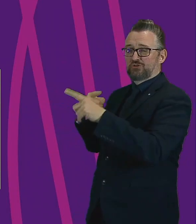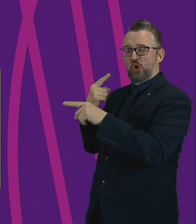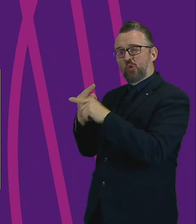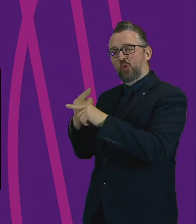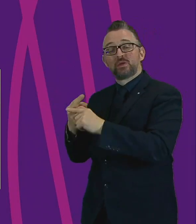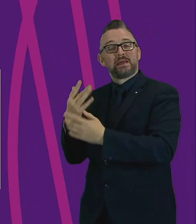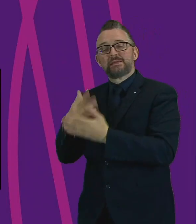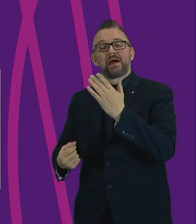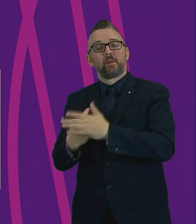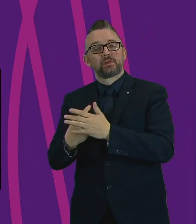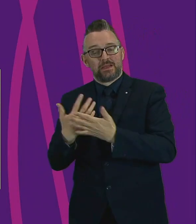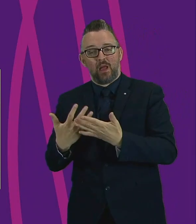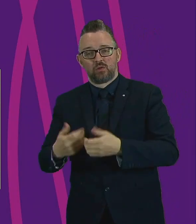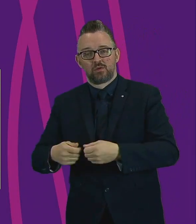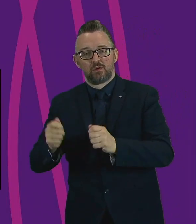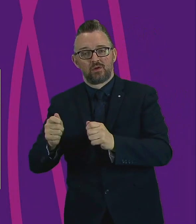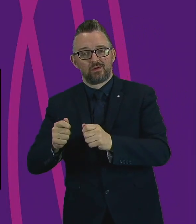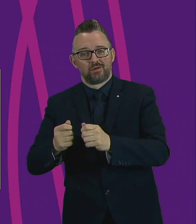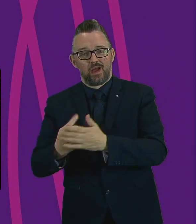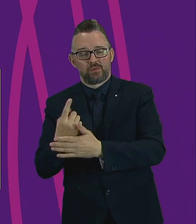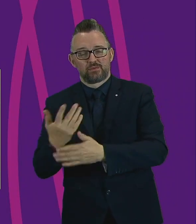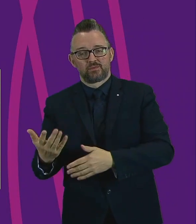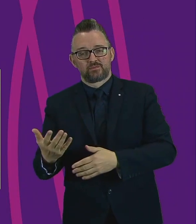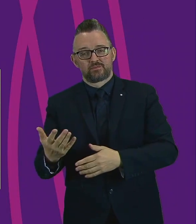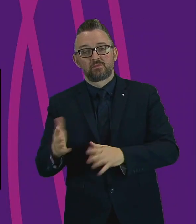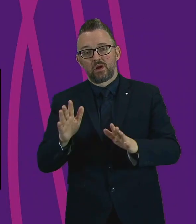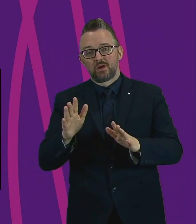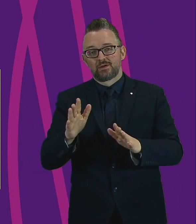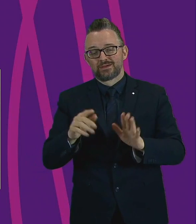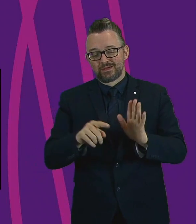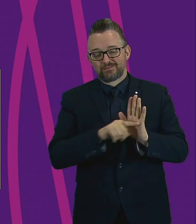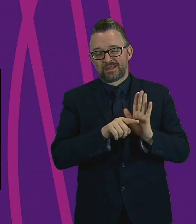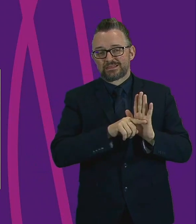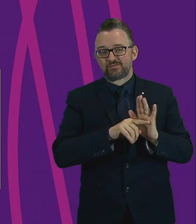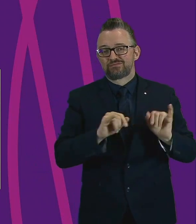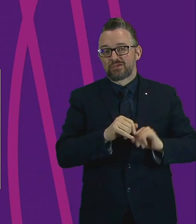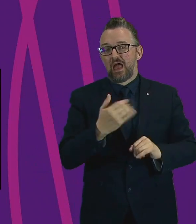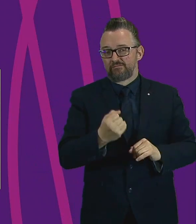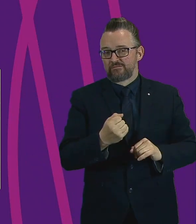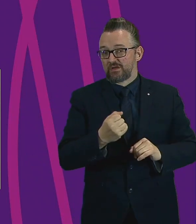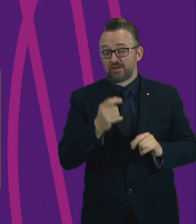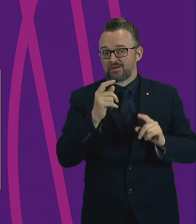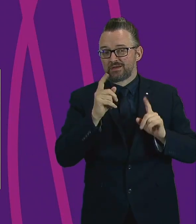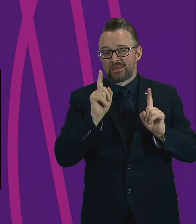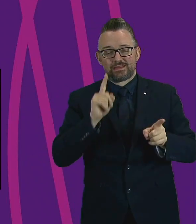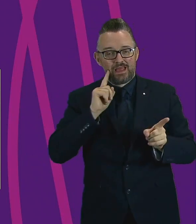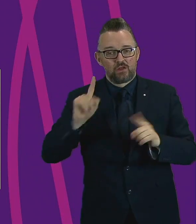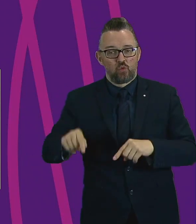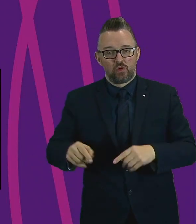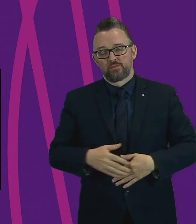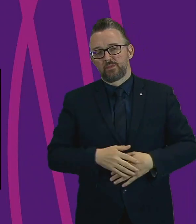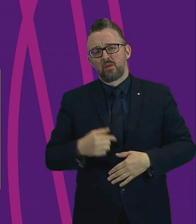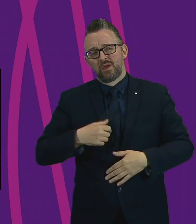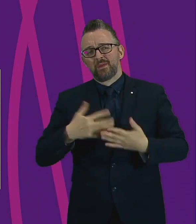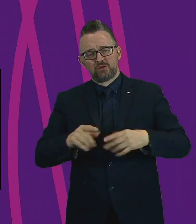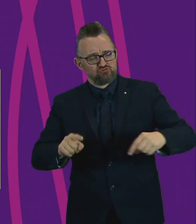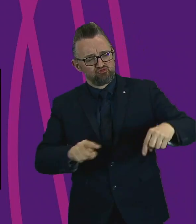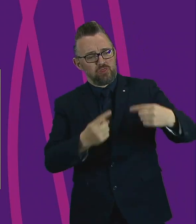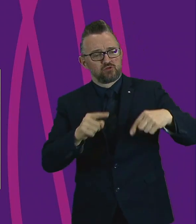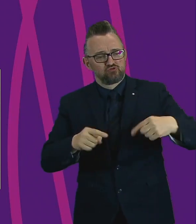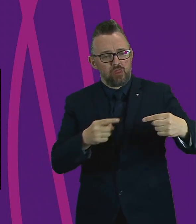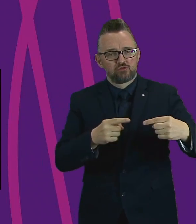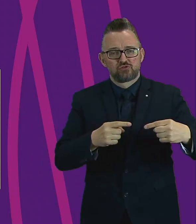mainstream. We cannot, however, overlook the negatives. For years, I've been challenging ministers on the many issues with our NHS. Locally,